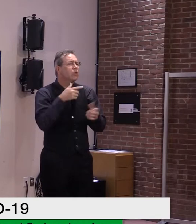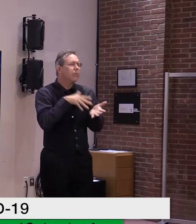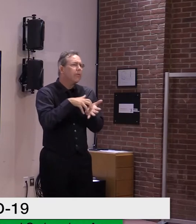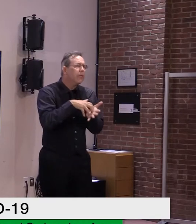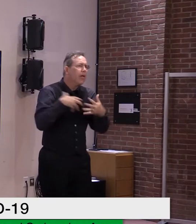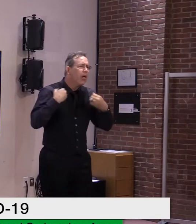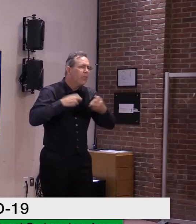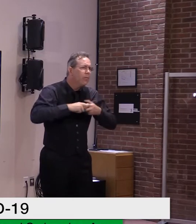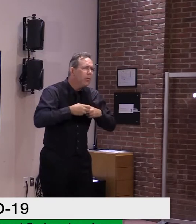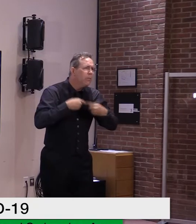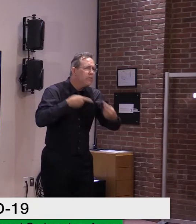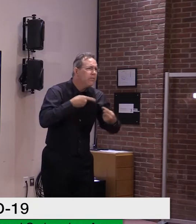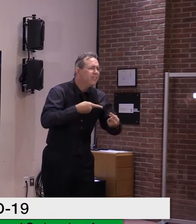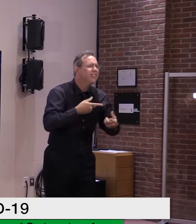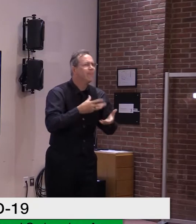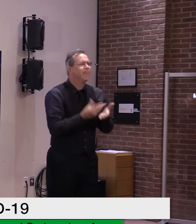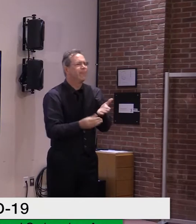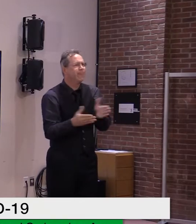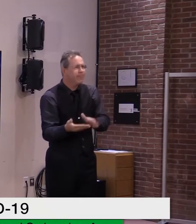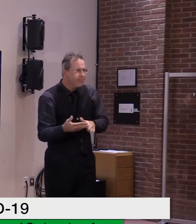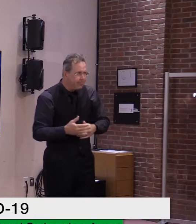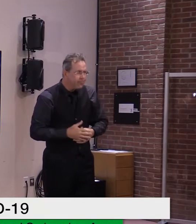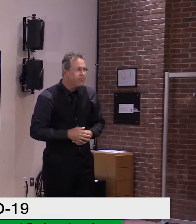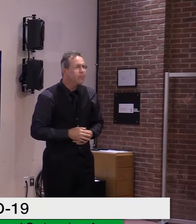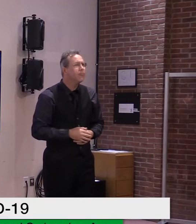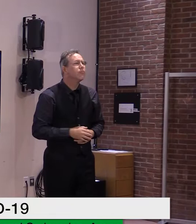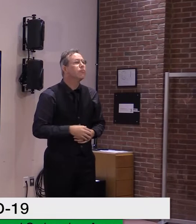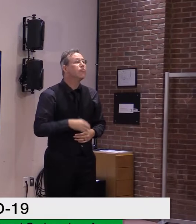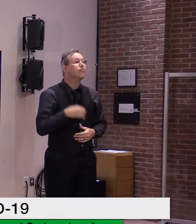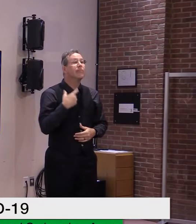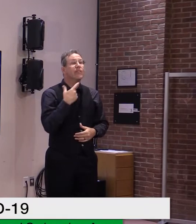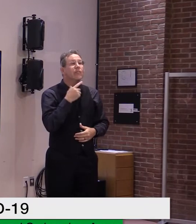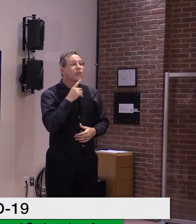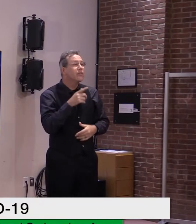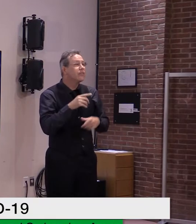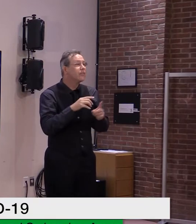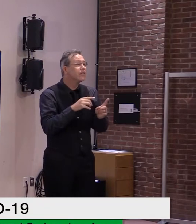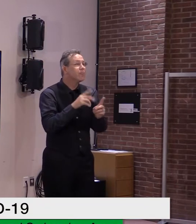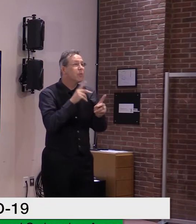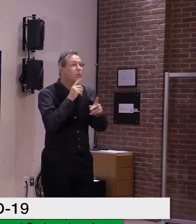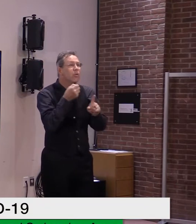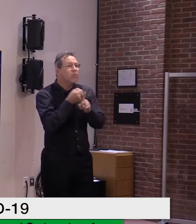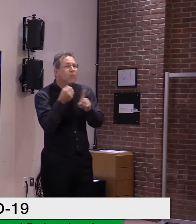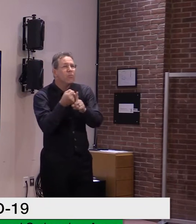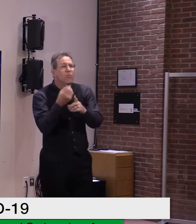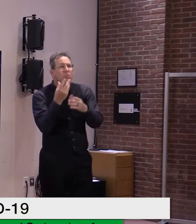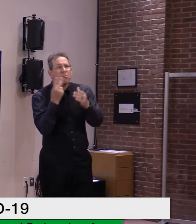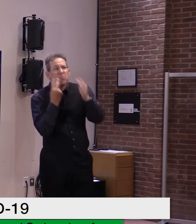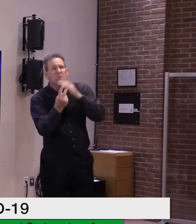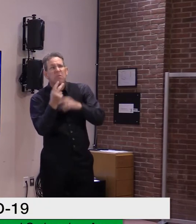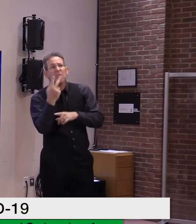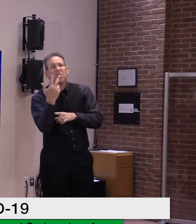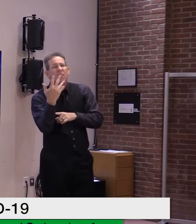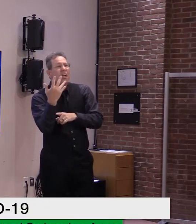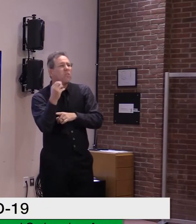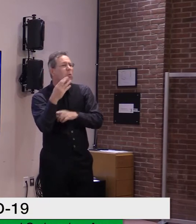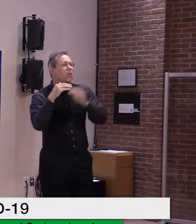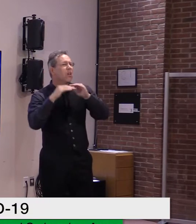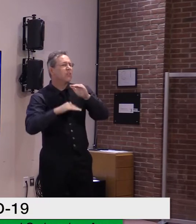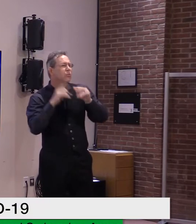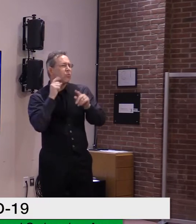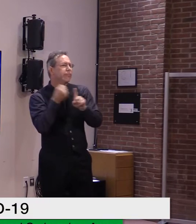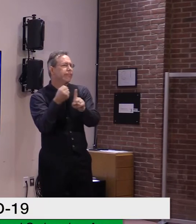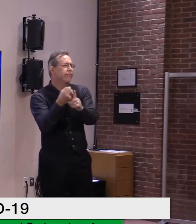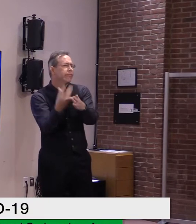of June, a remarkable improvement from where we were just four short months ago. Further, we're seeing